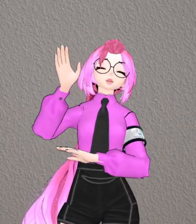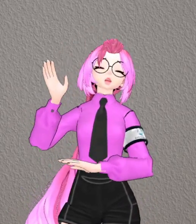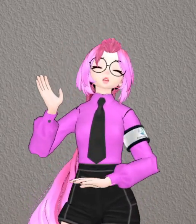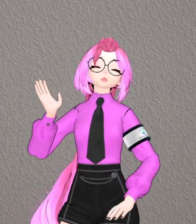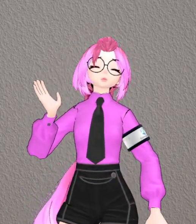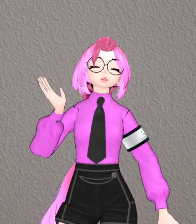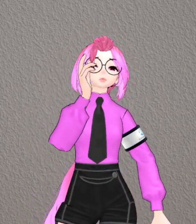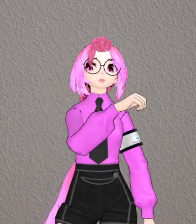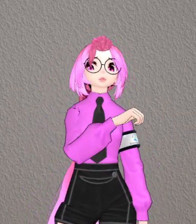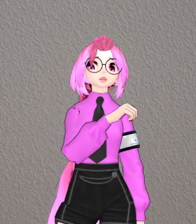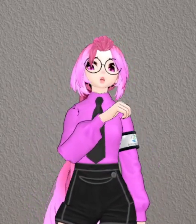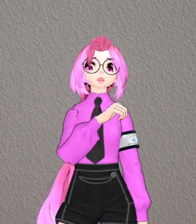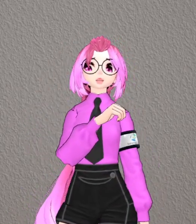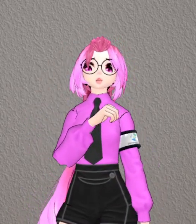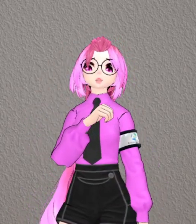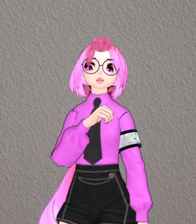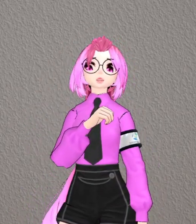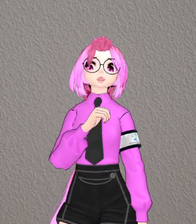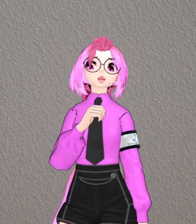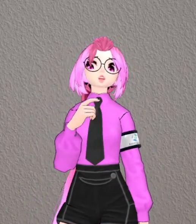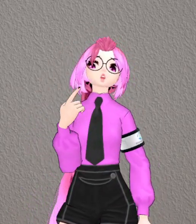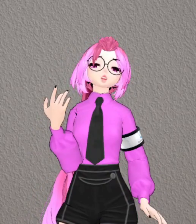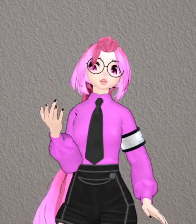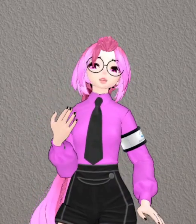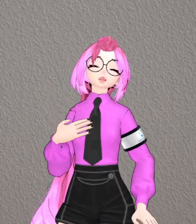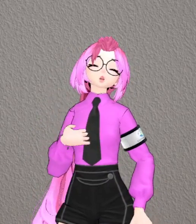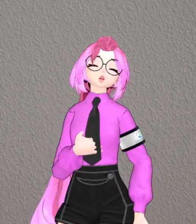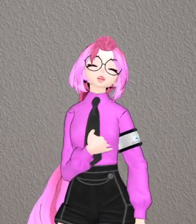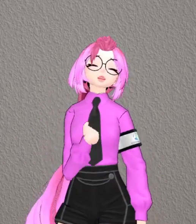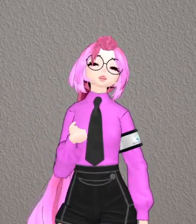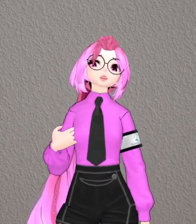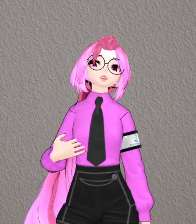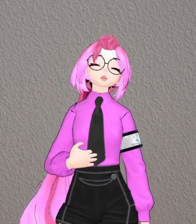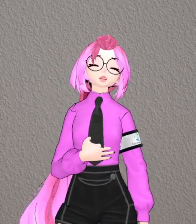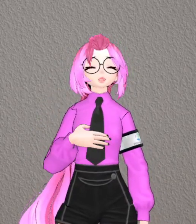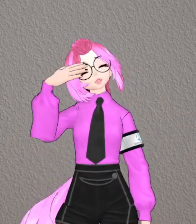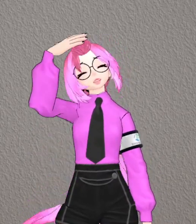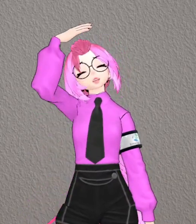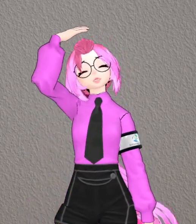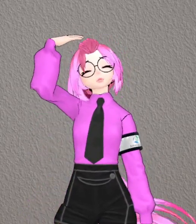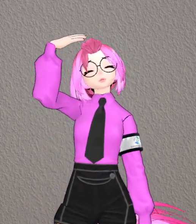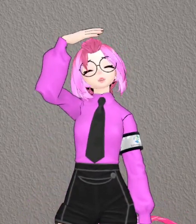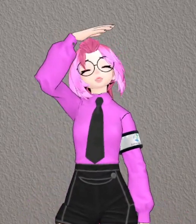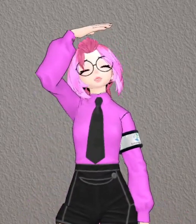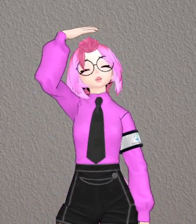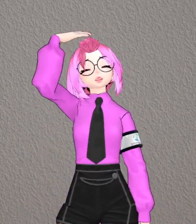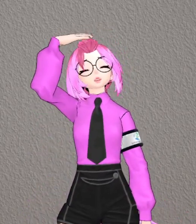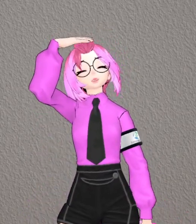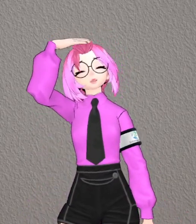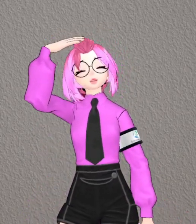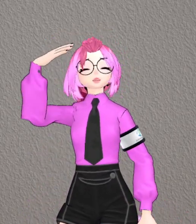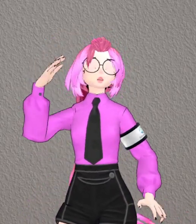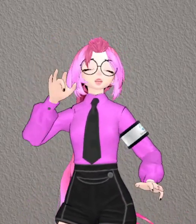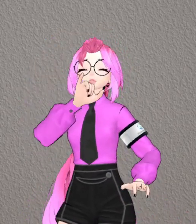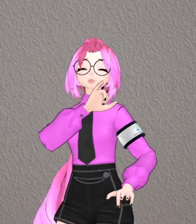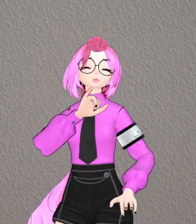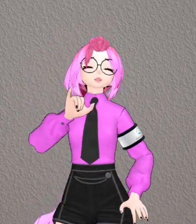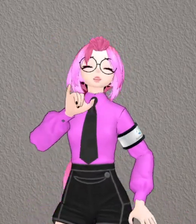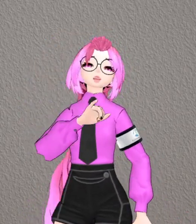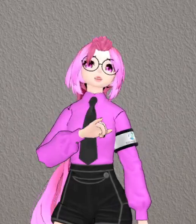ball, you're gonna not catch it. If you want, you can do it more towards the chest versus more towards the forehead. But technically,